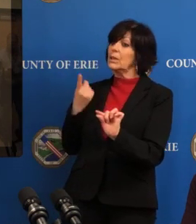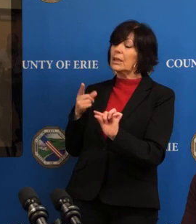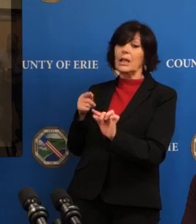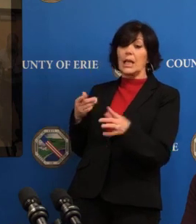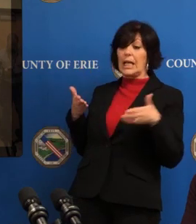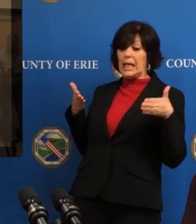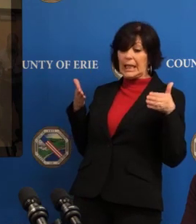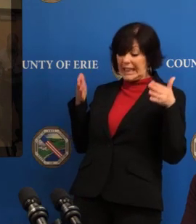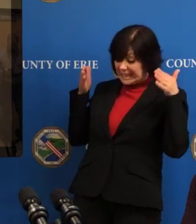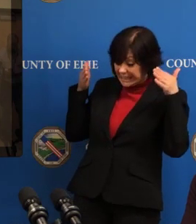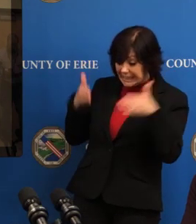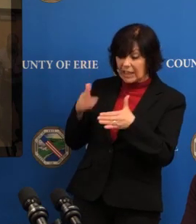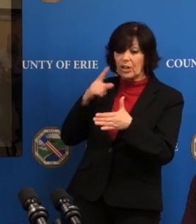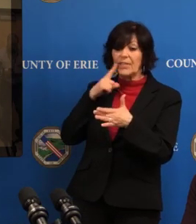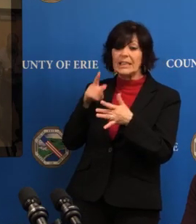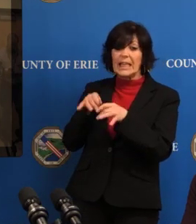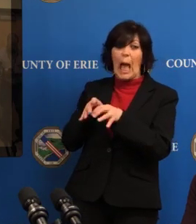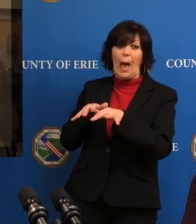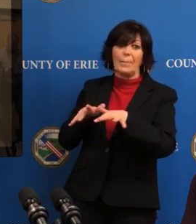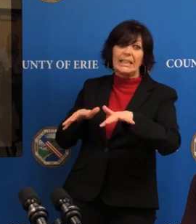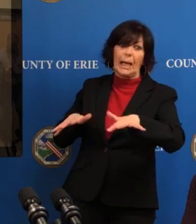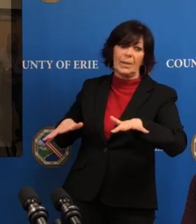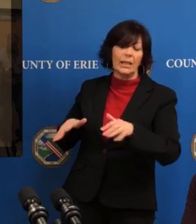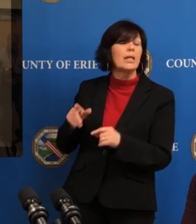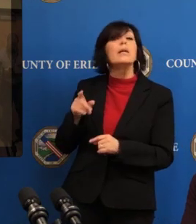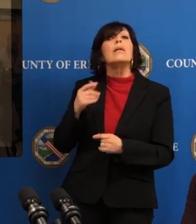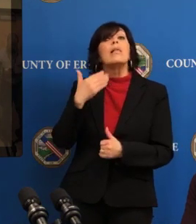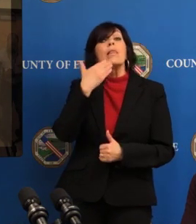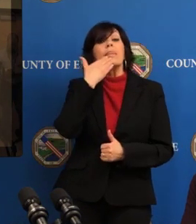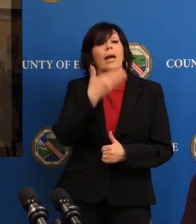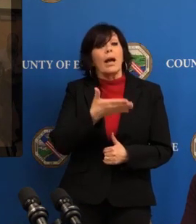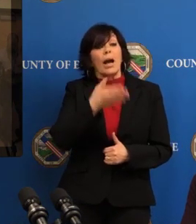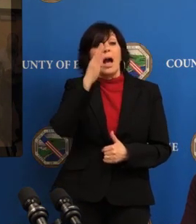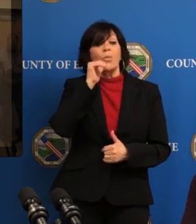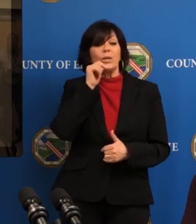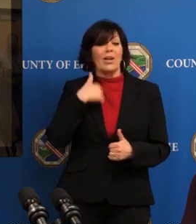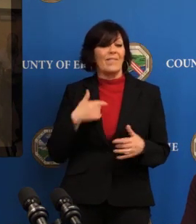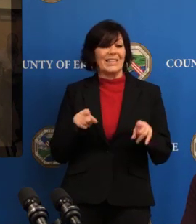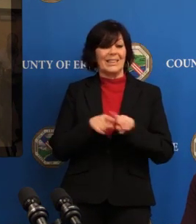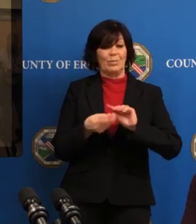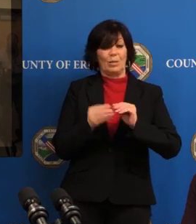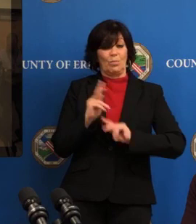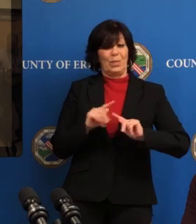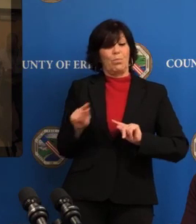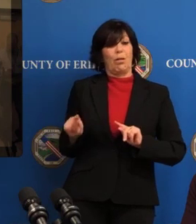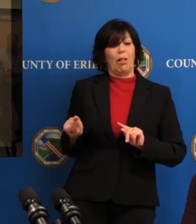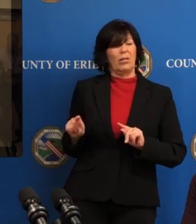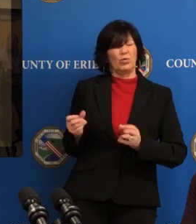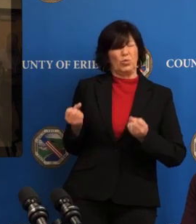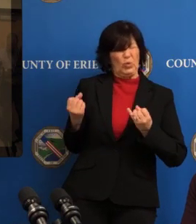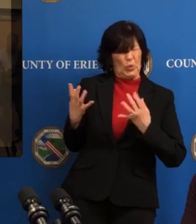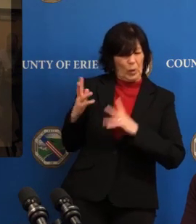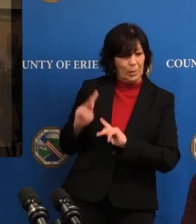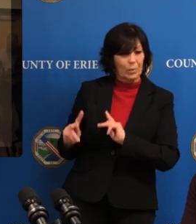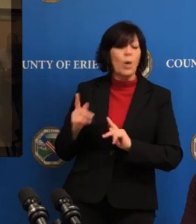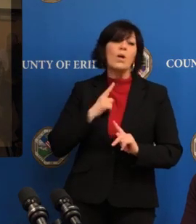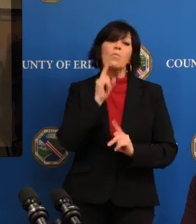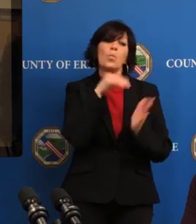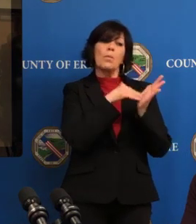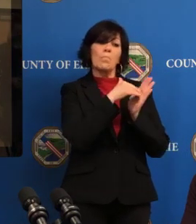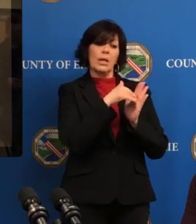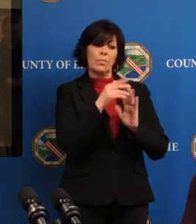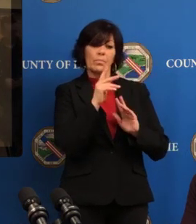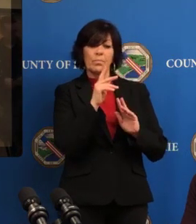of an epidemic. And we don't, thankfully, have the density that New York City does, where we have 1 million people